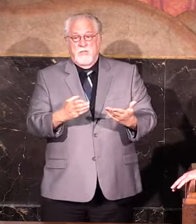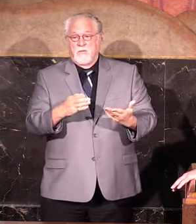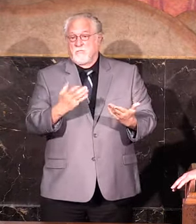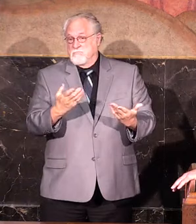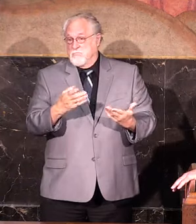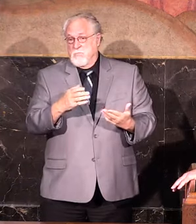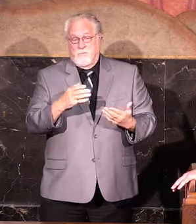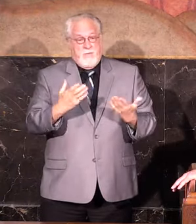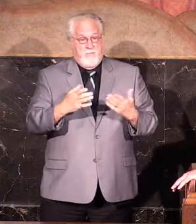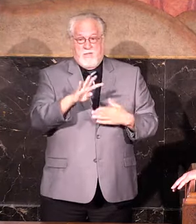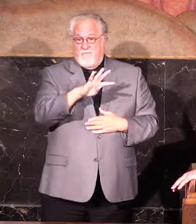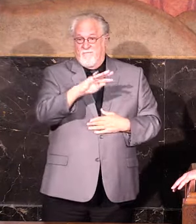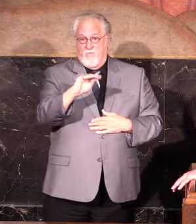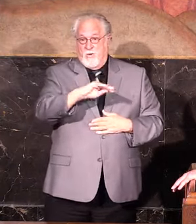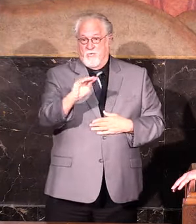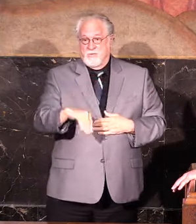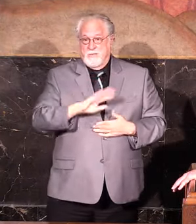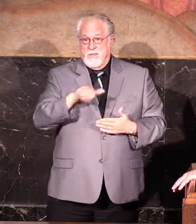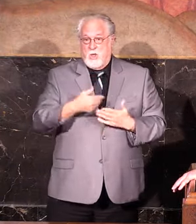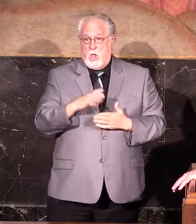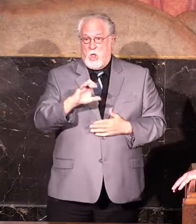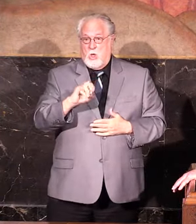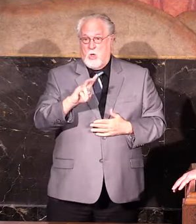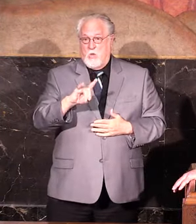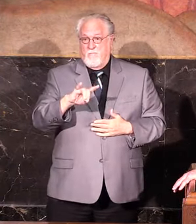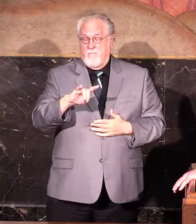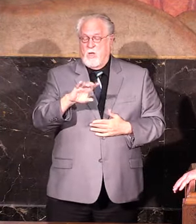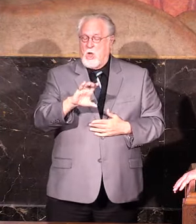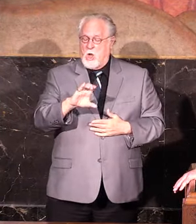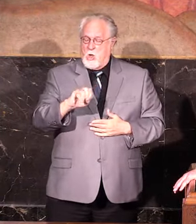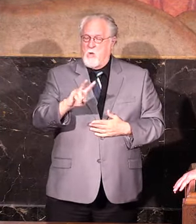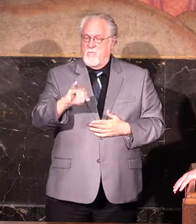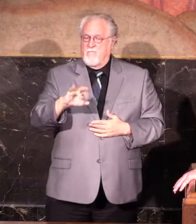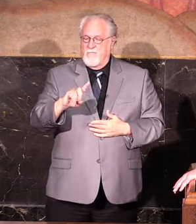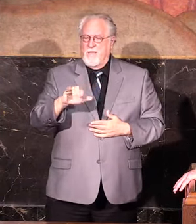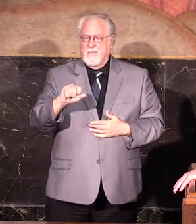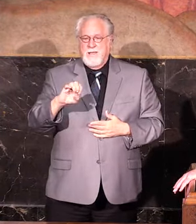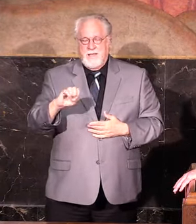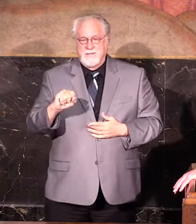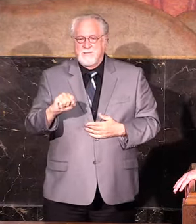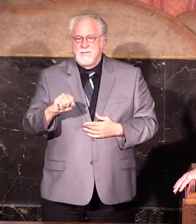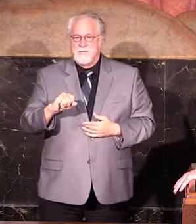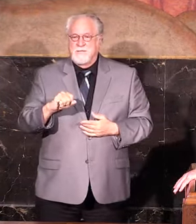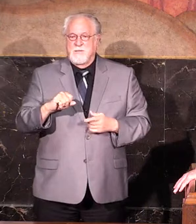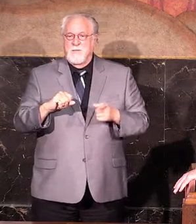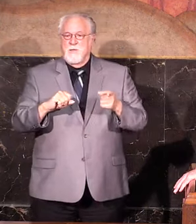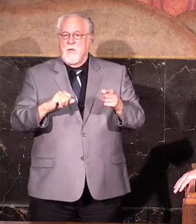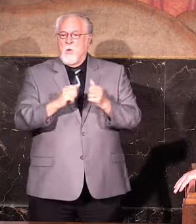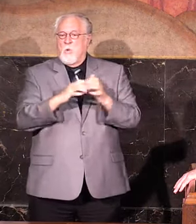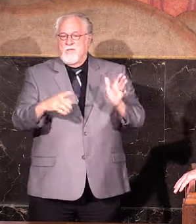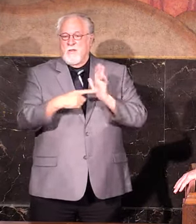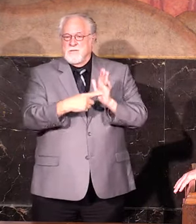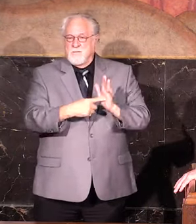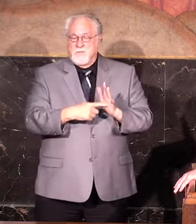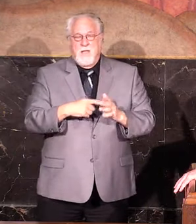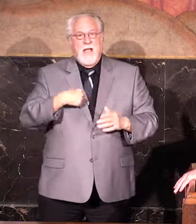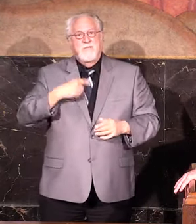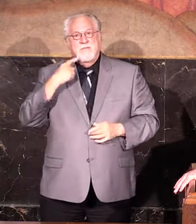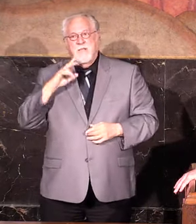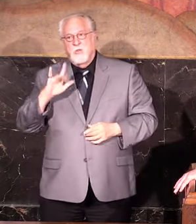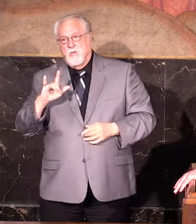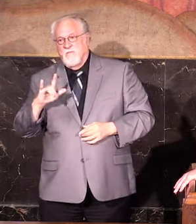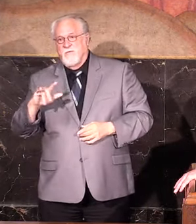40% of all COVID cases. I've seen it 25%, I've seen it 30, as high as 40. If there was anything that